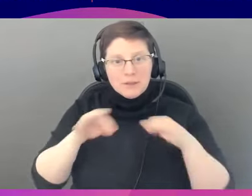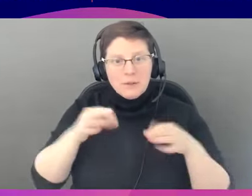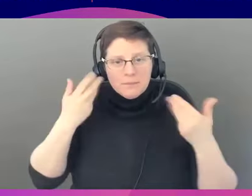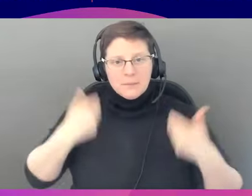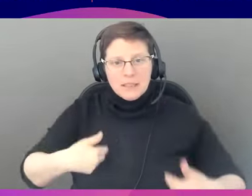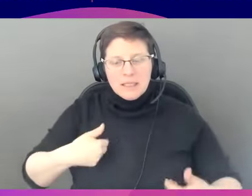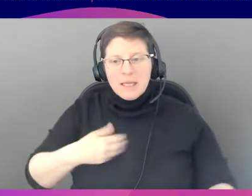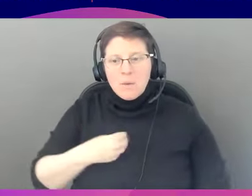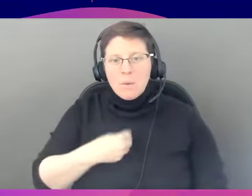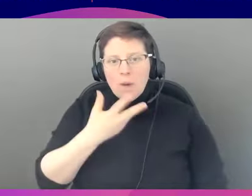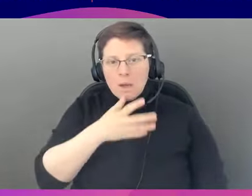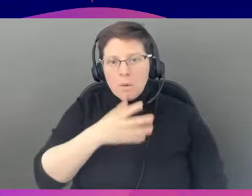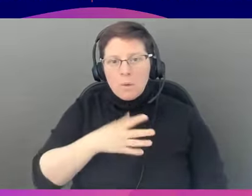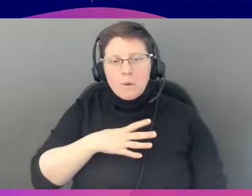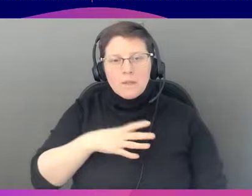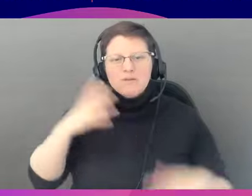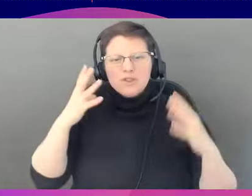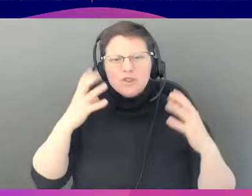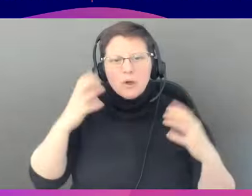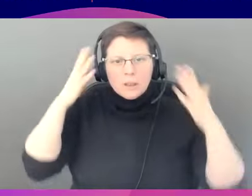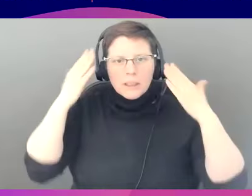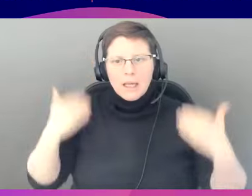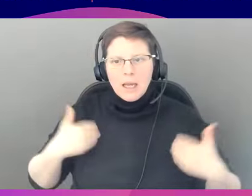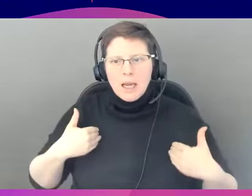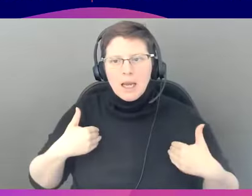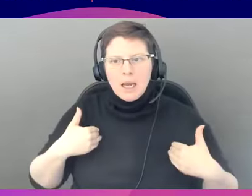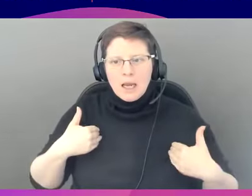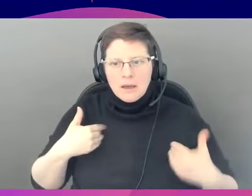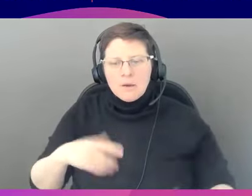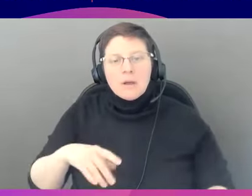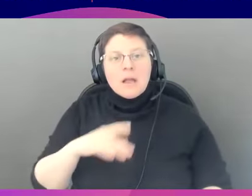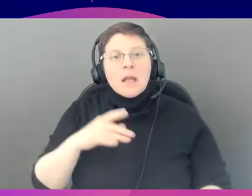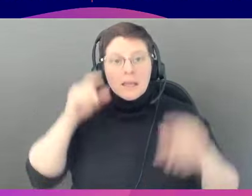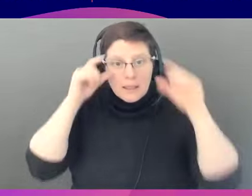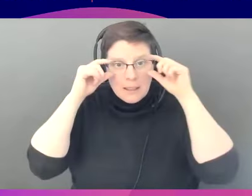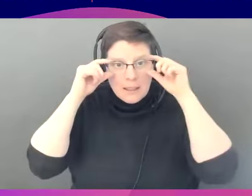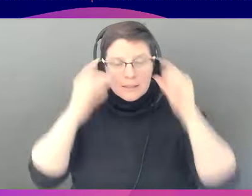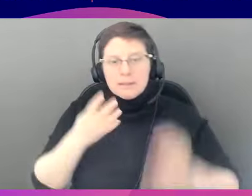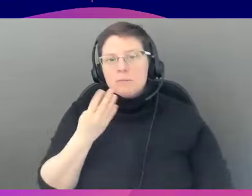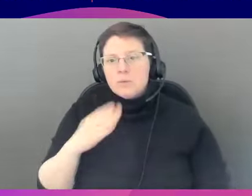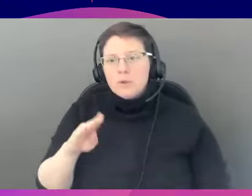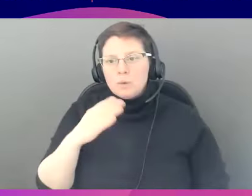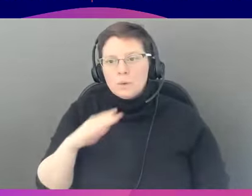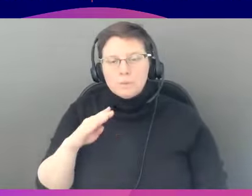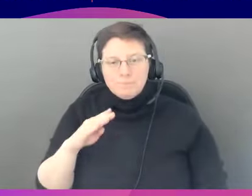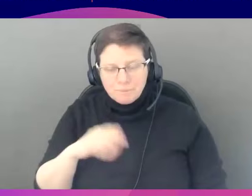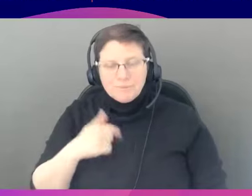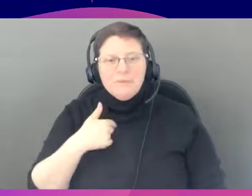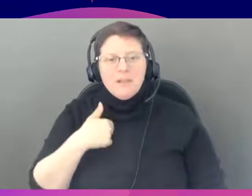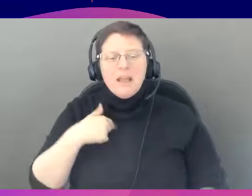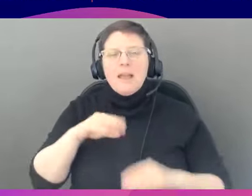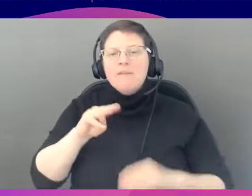long dark hair, blue glasses, and a white blouse and red blazer. I hold a master's in education from